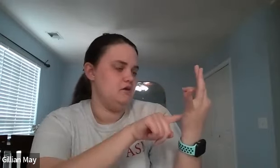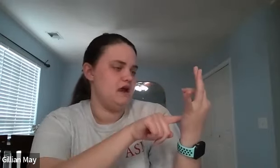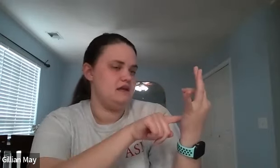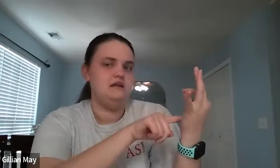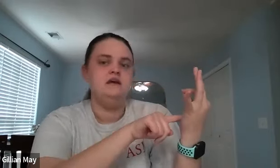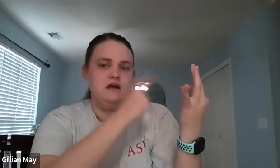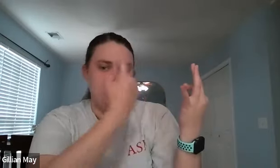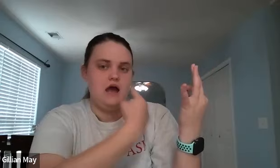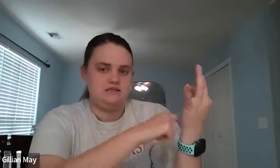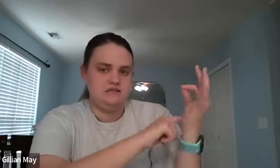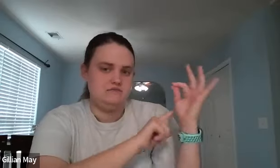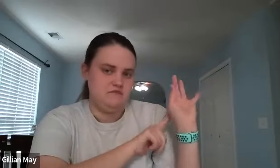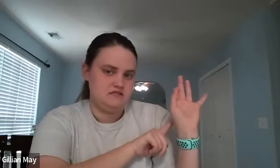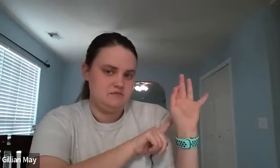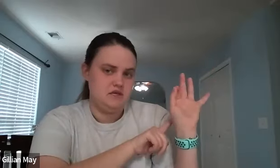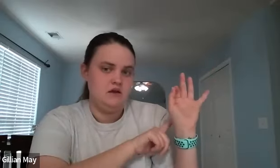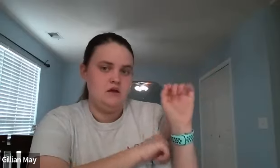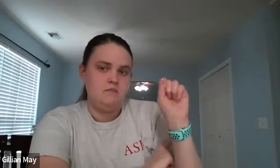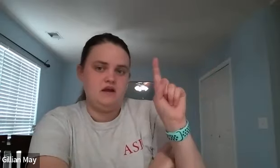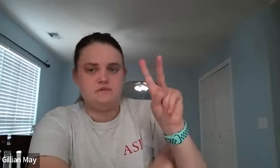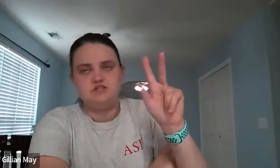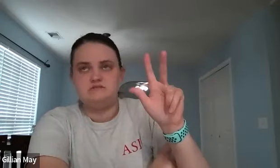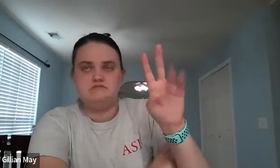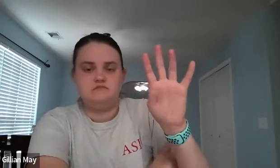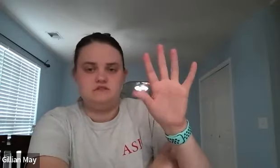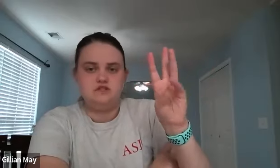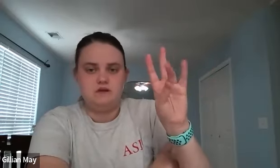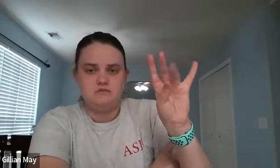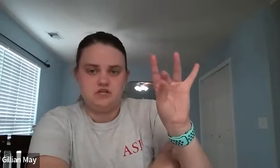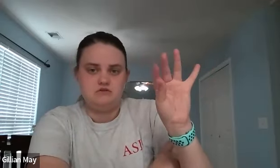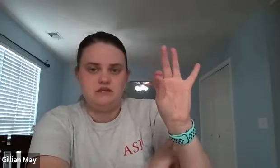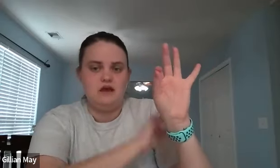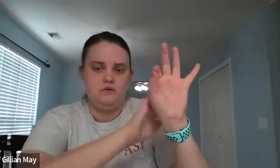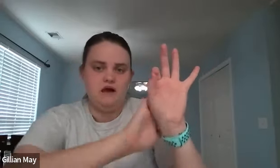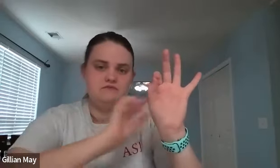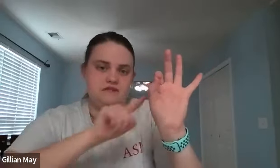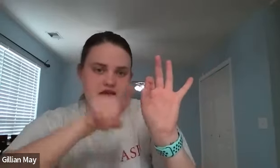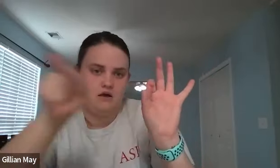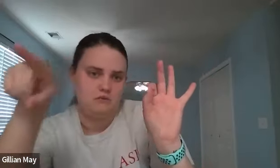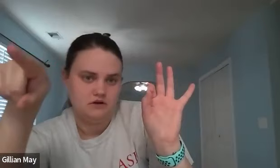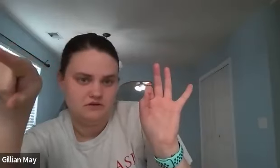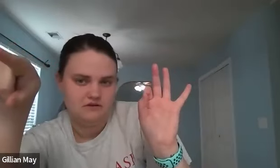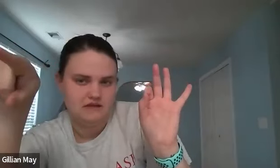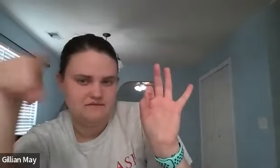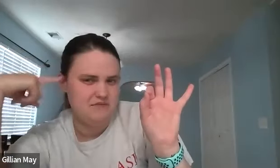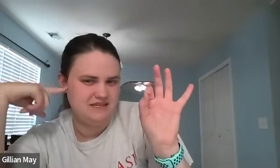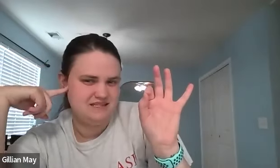look at it, I see it facing me. But if I'm just doing them generally, I will have them facing outward, if that makes